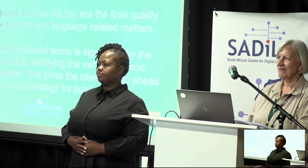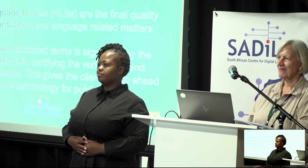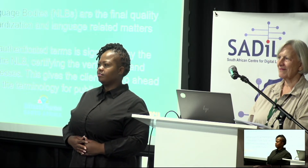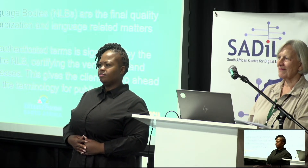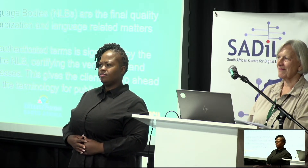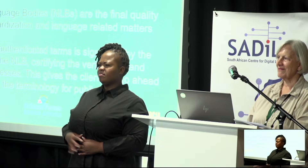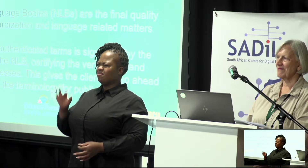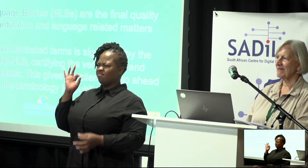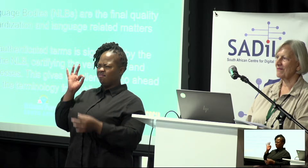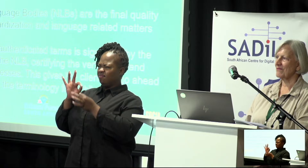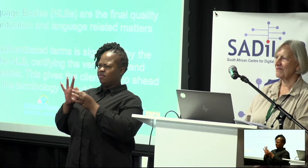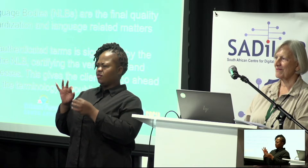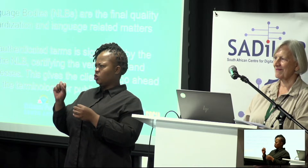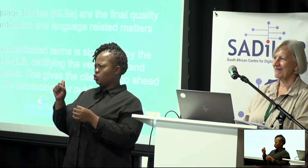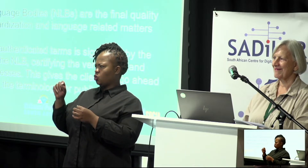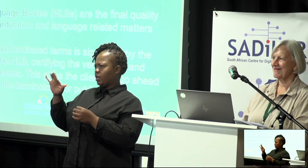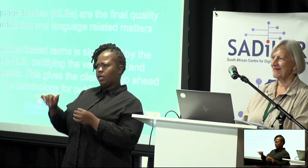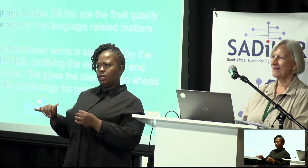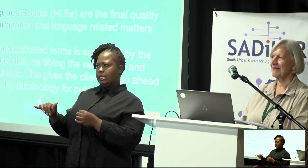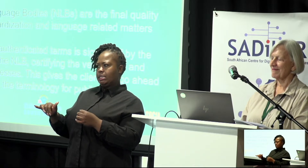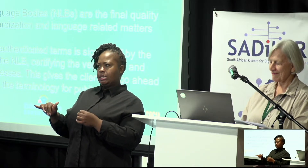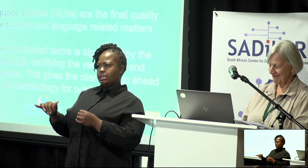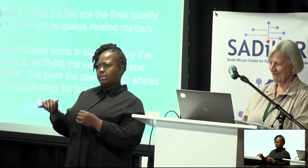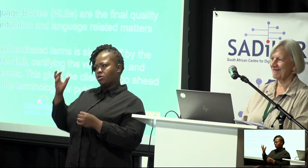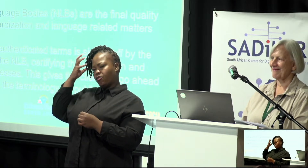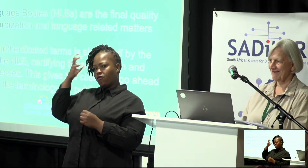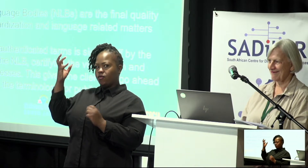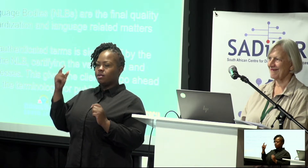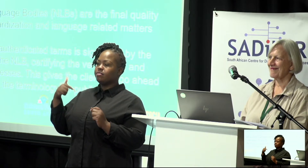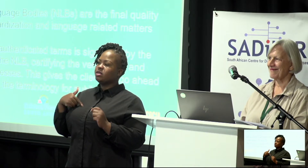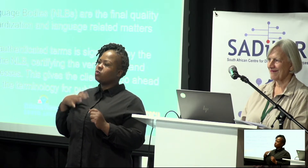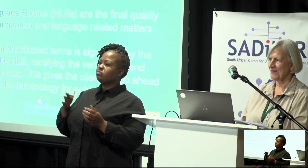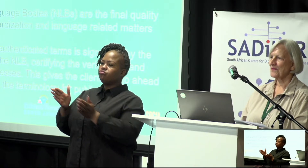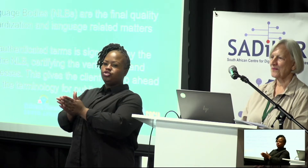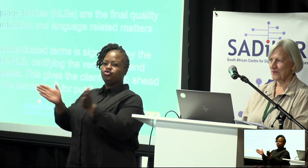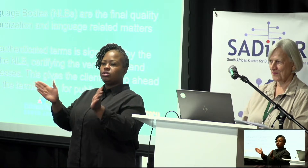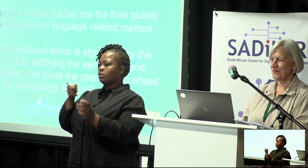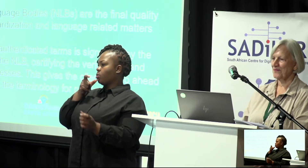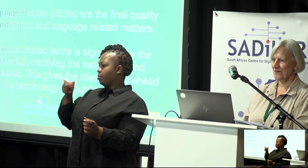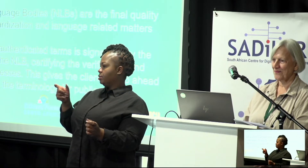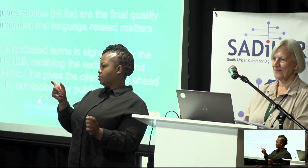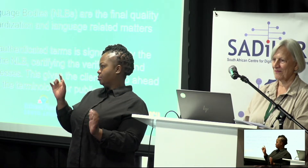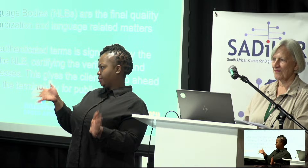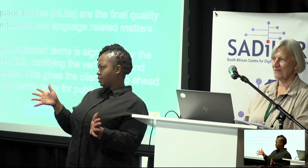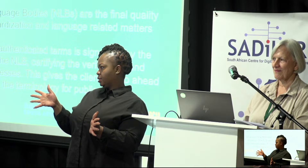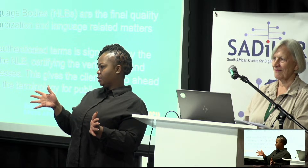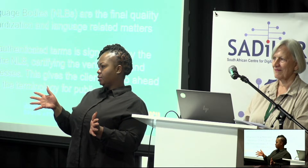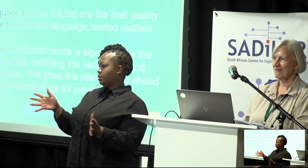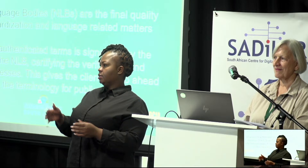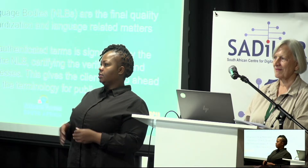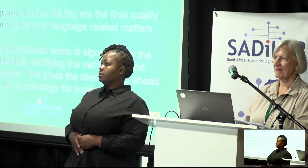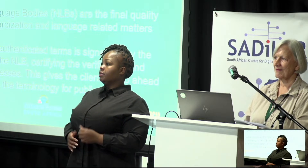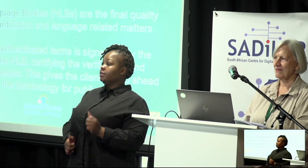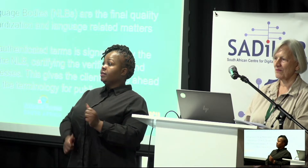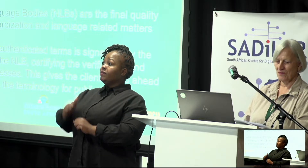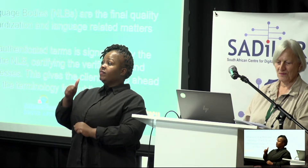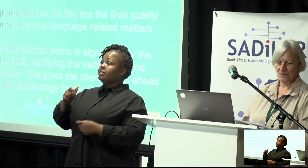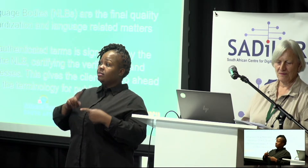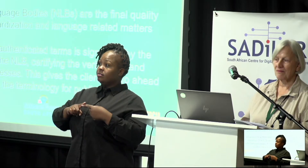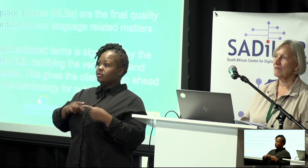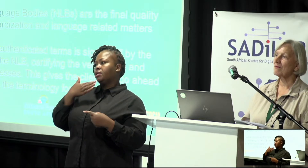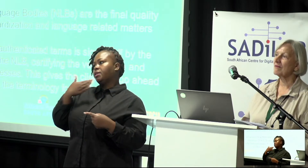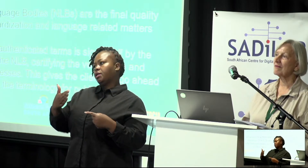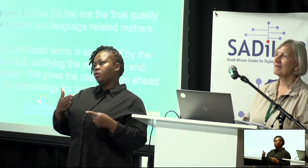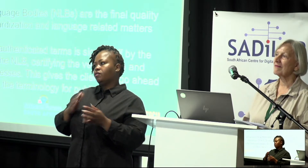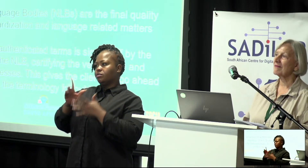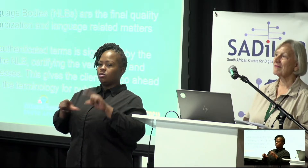It's not specifically for Soli Prof. I just wanted to make a general comment. The first one is, thank